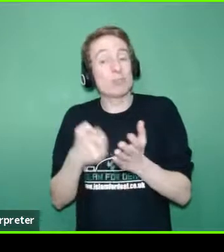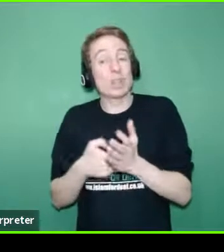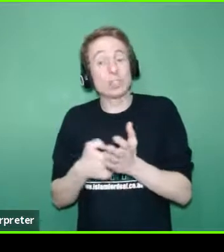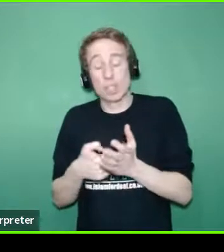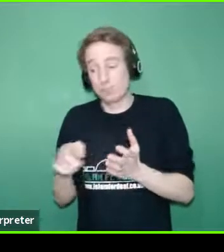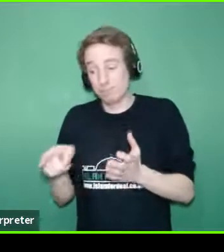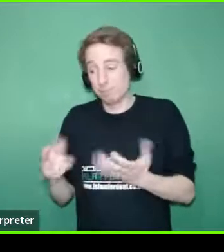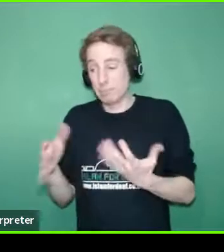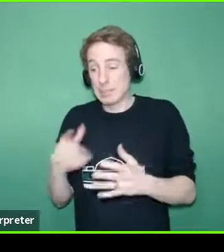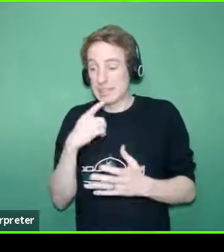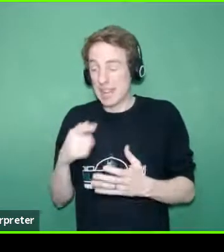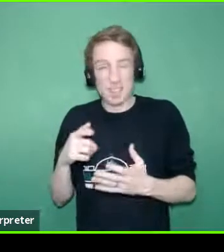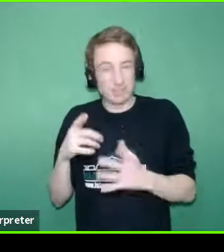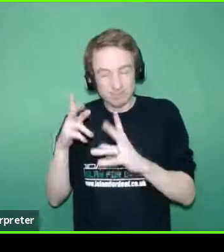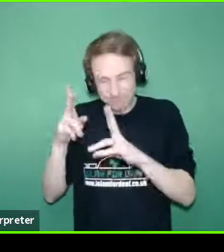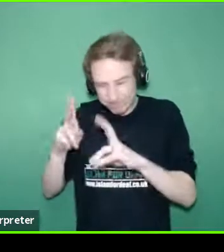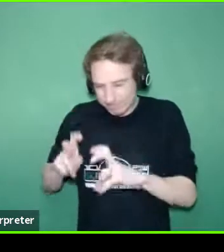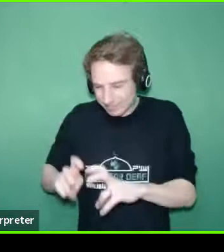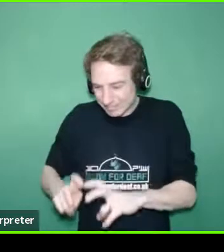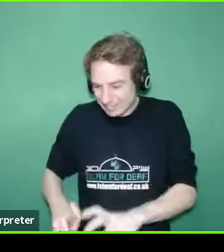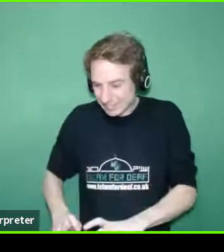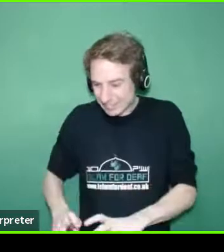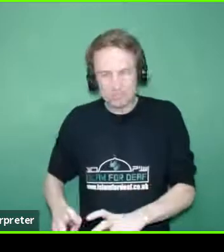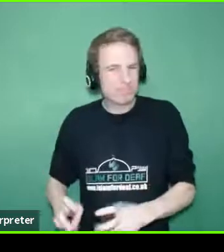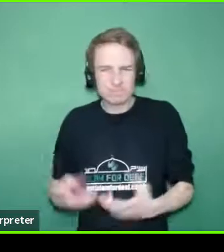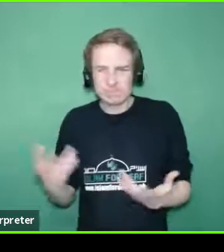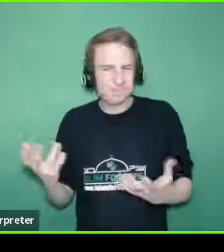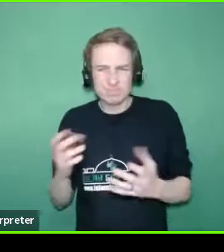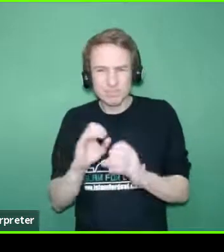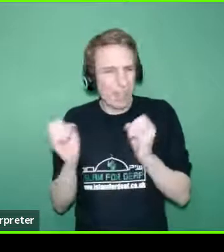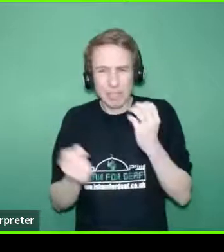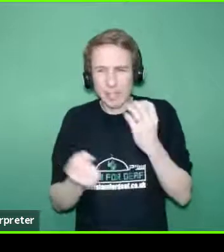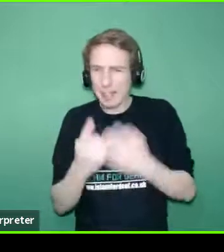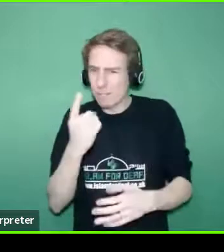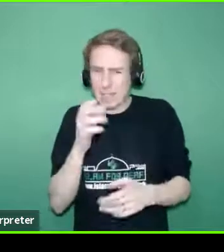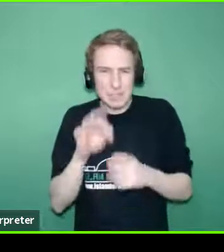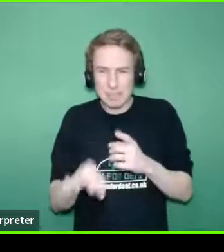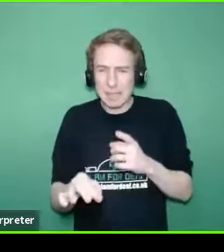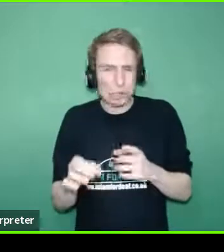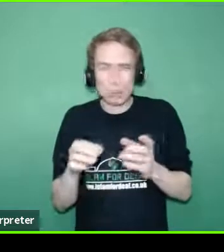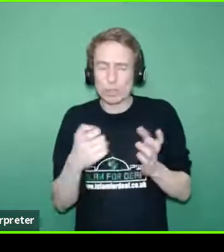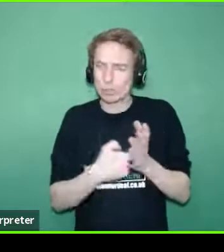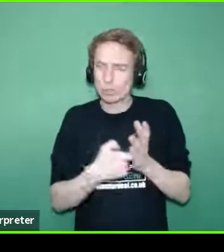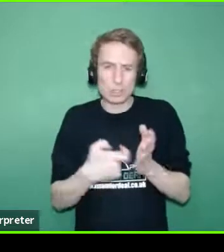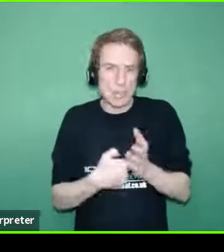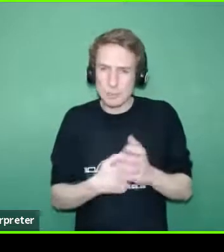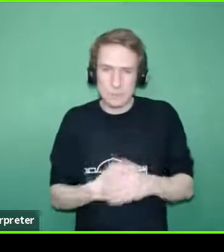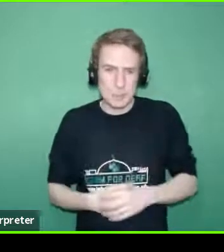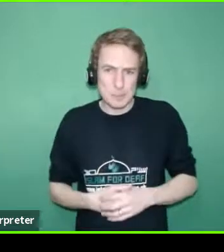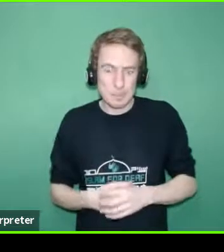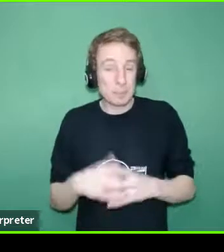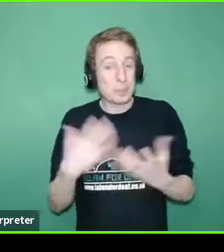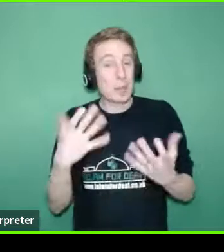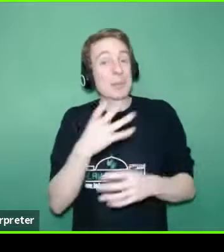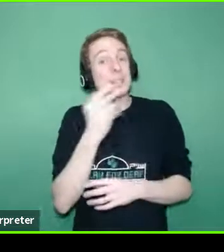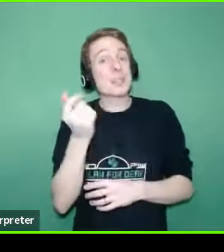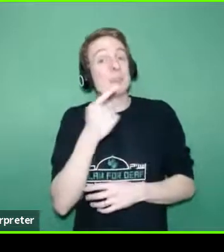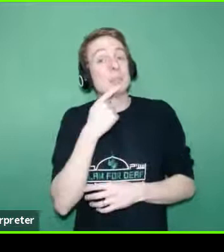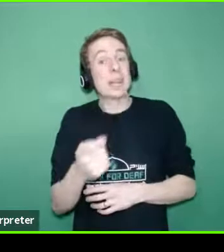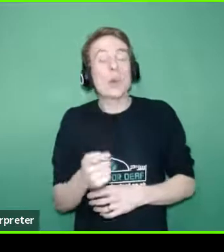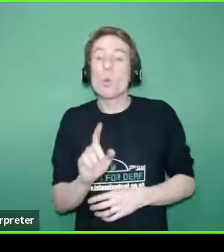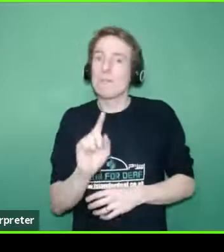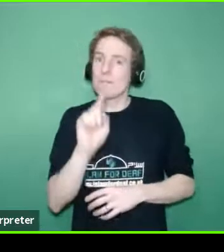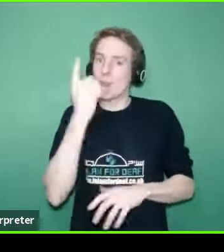said, it's been reported or said that the Prophet, peace and blessings be upon him, was born on the first day of